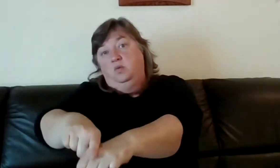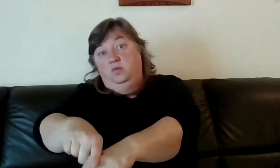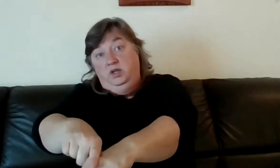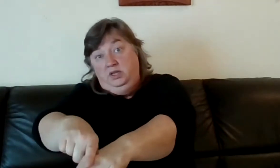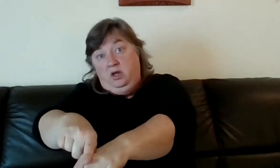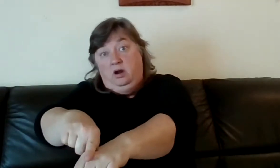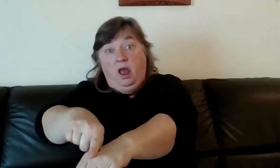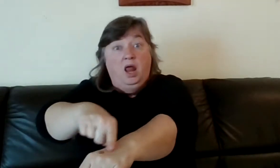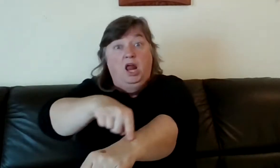really long.